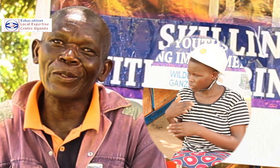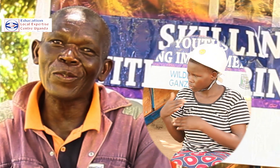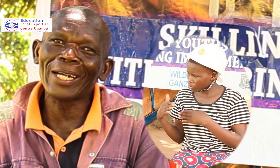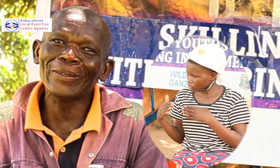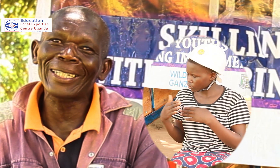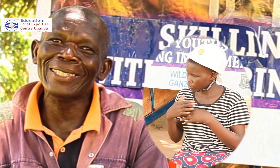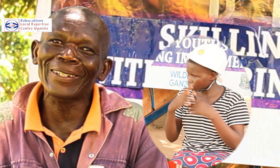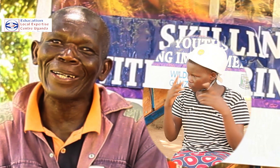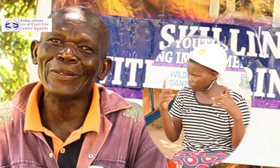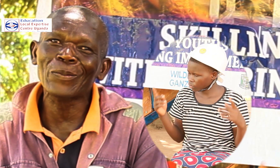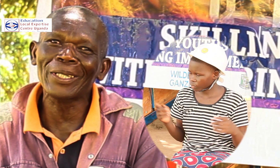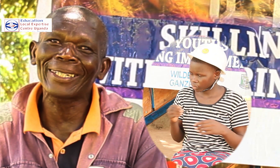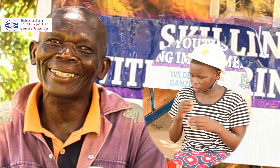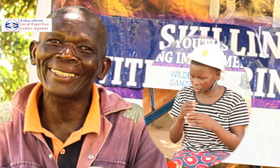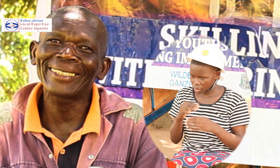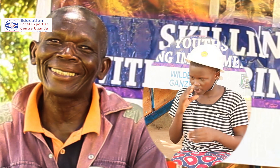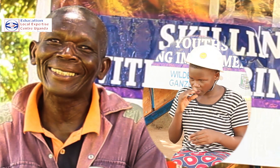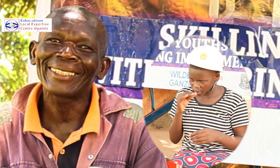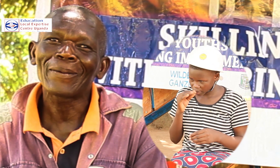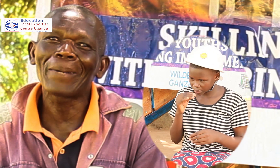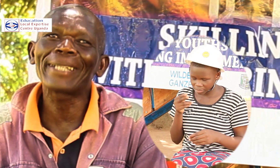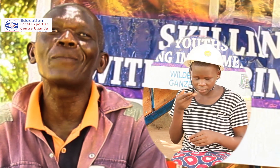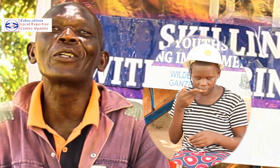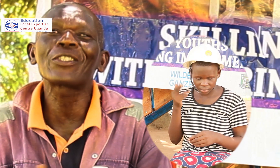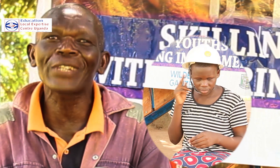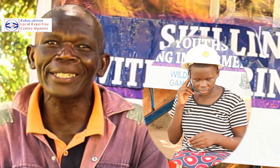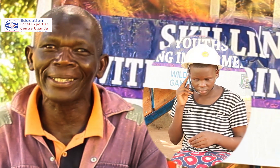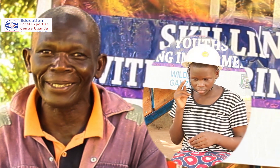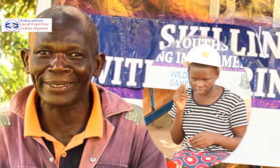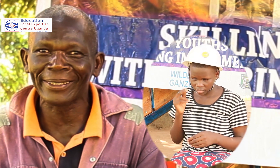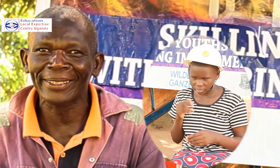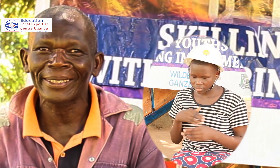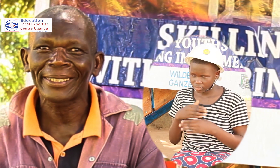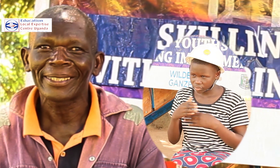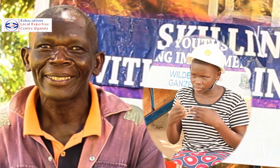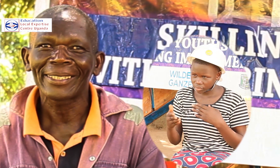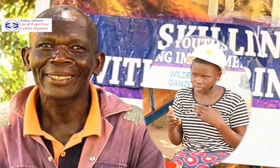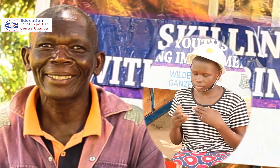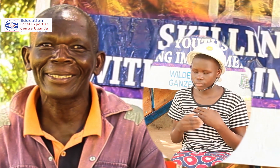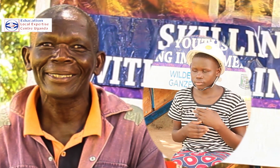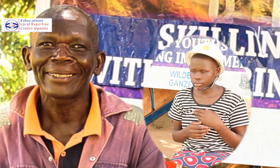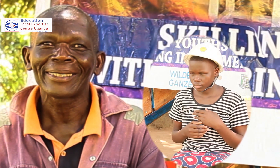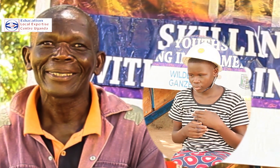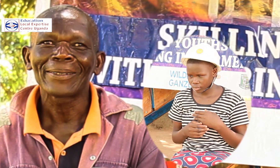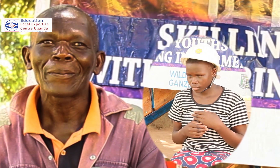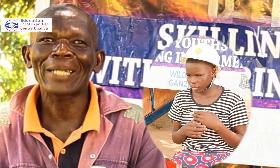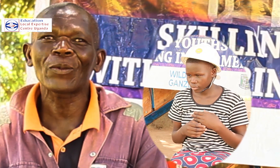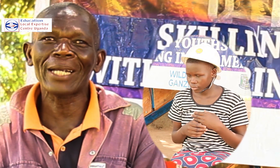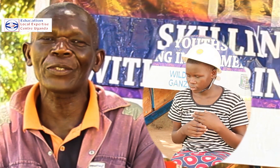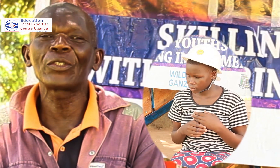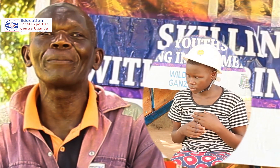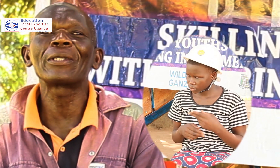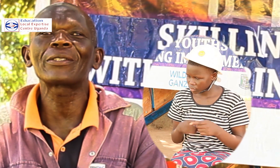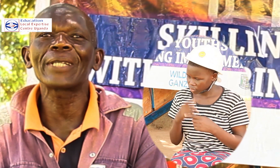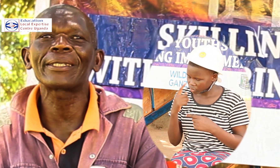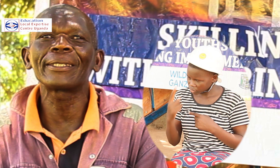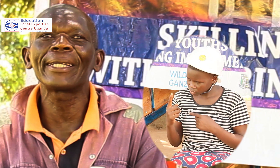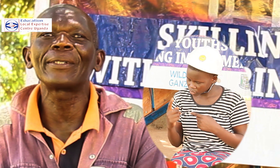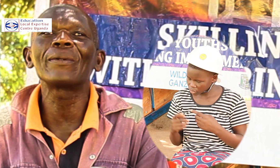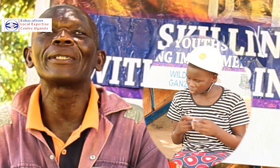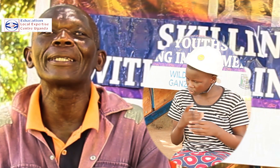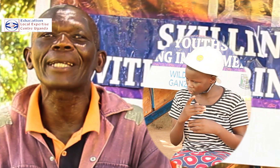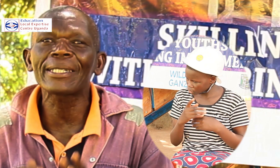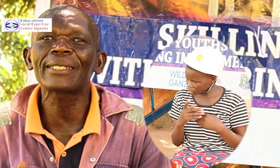gambling with those who doesn't know how to speak by demonstrating things. Eh? But once you